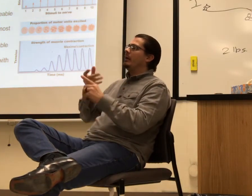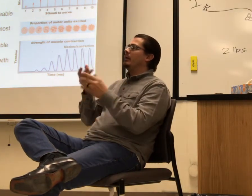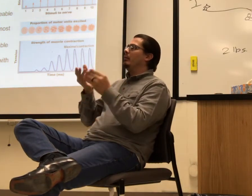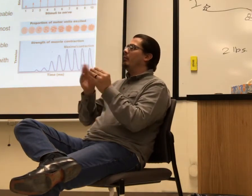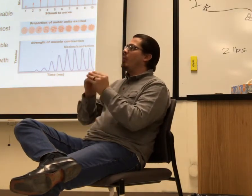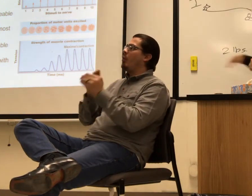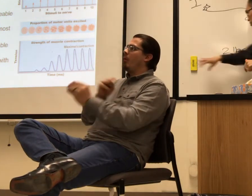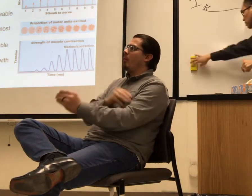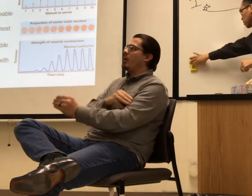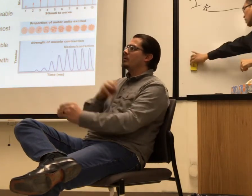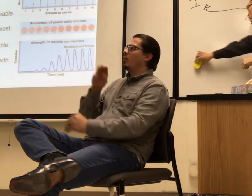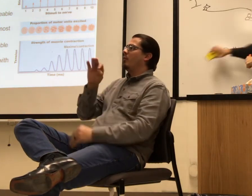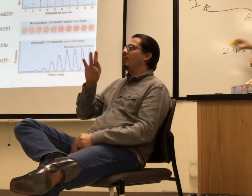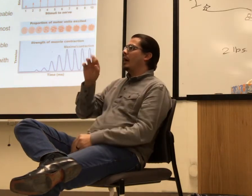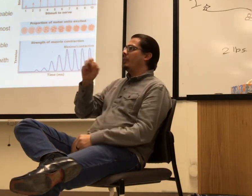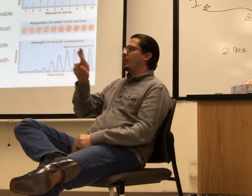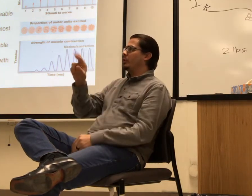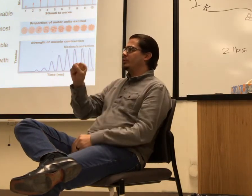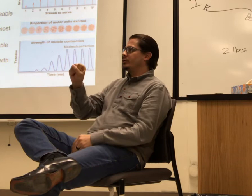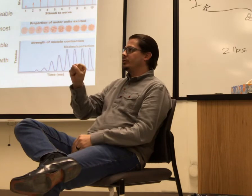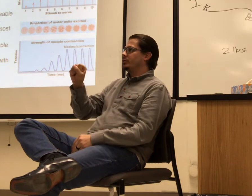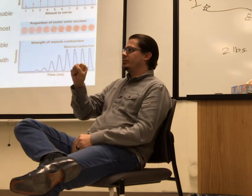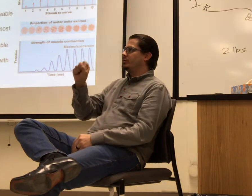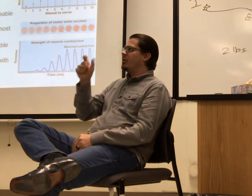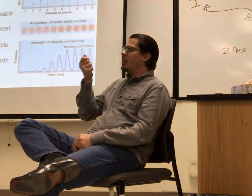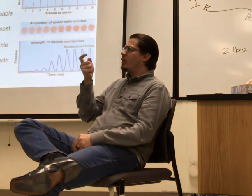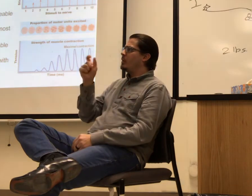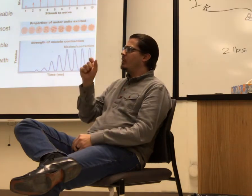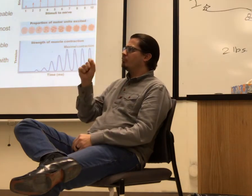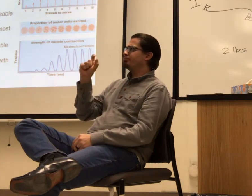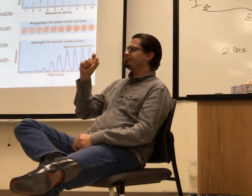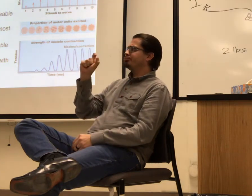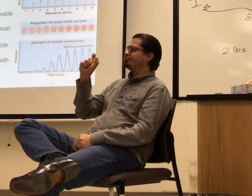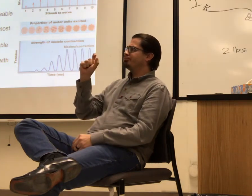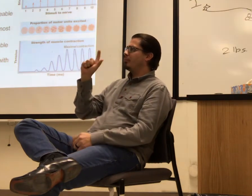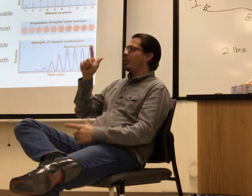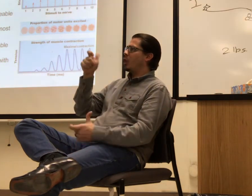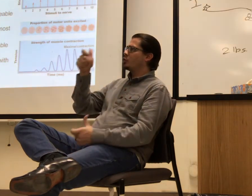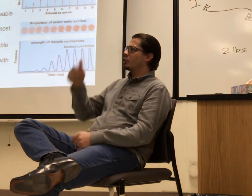more muscle fibers. And the fibers are a little larger.